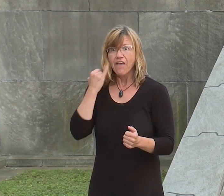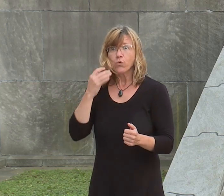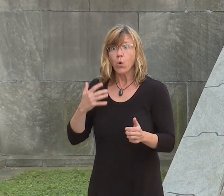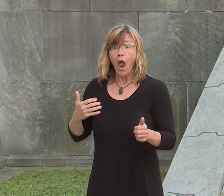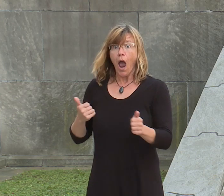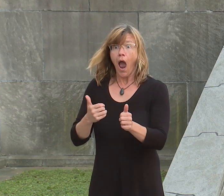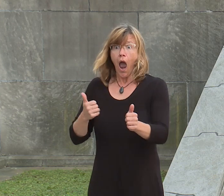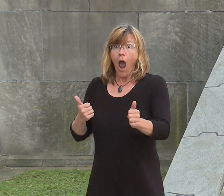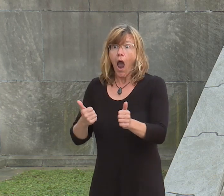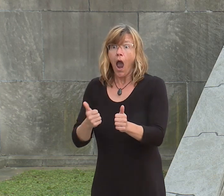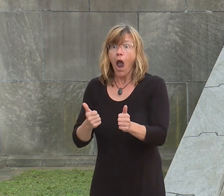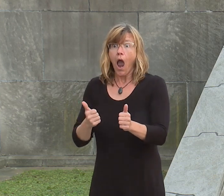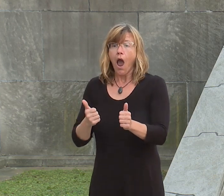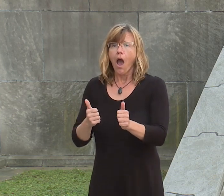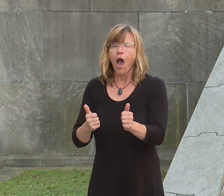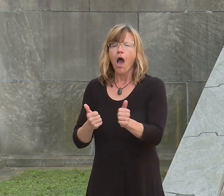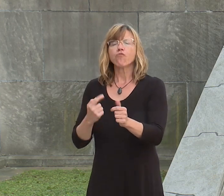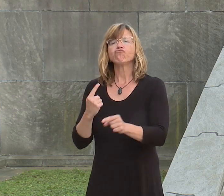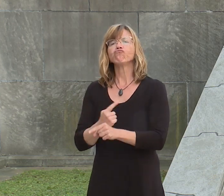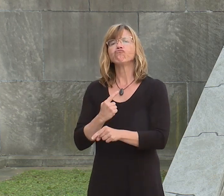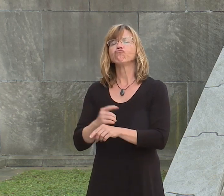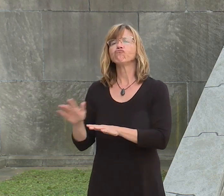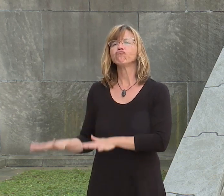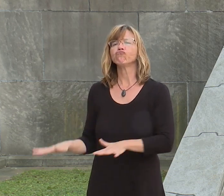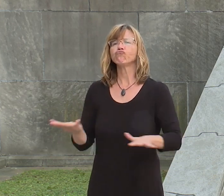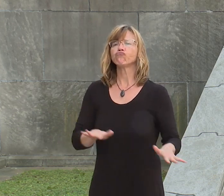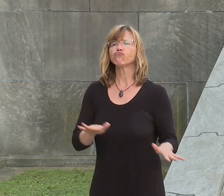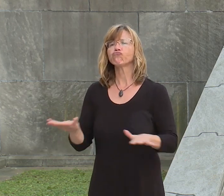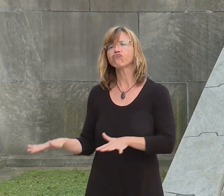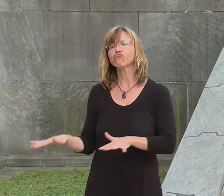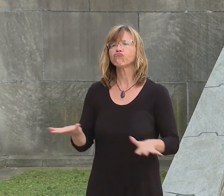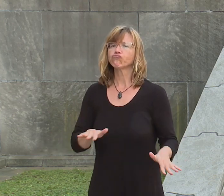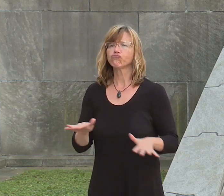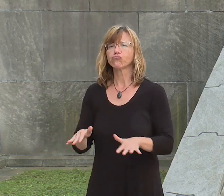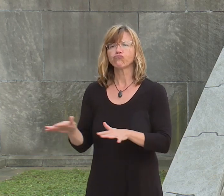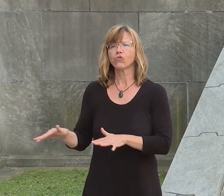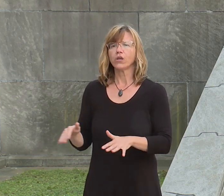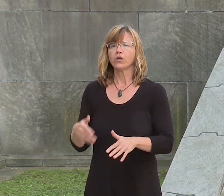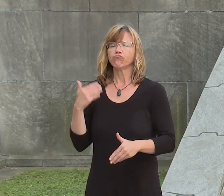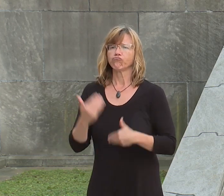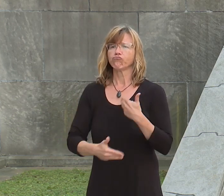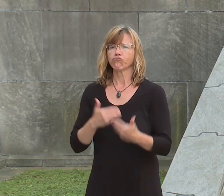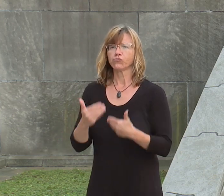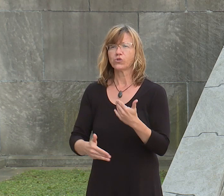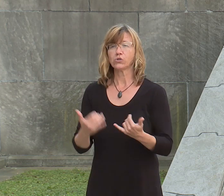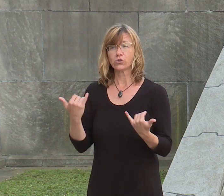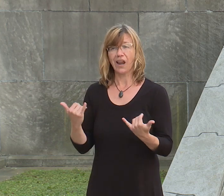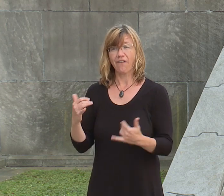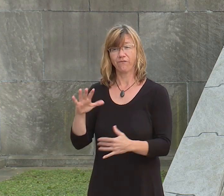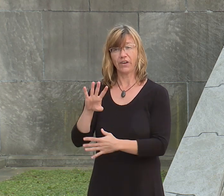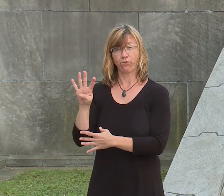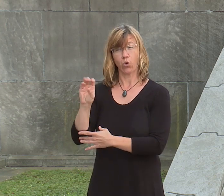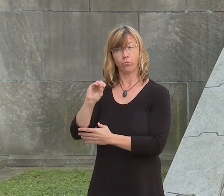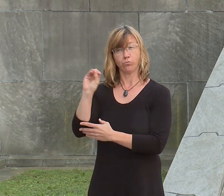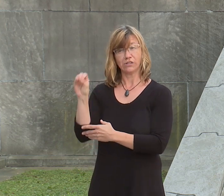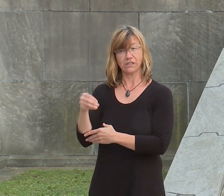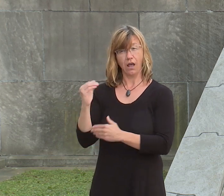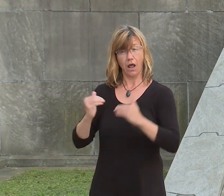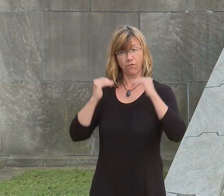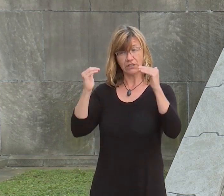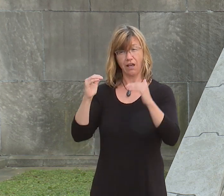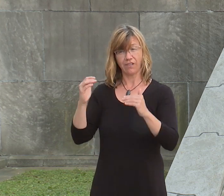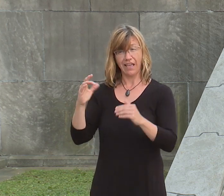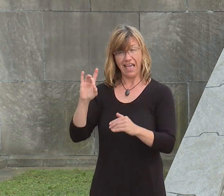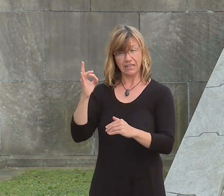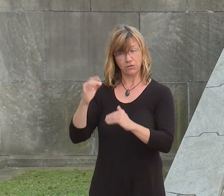appropriate pace at the appropriate time of the race. Today, 54% of adults 18 and older have been